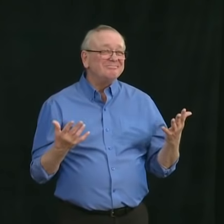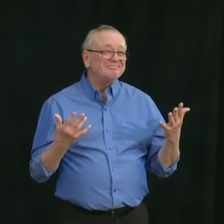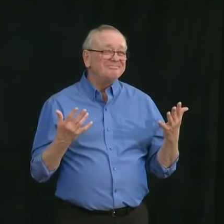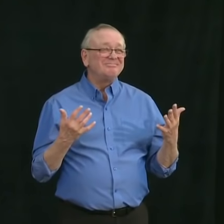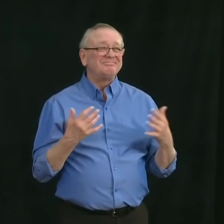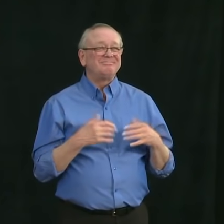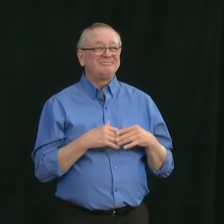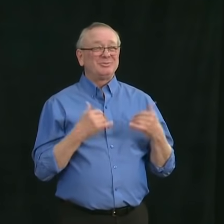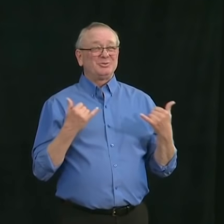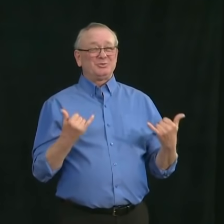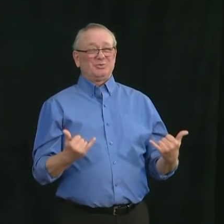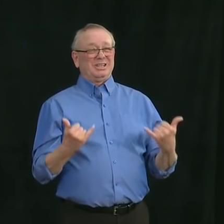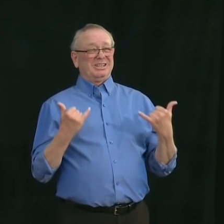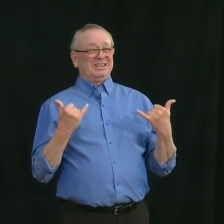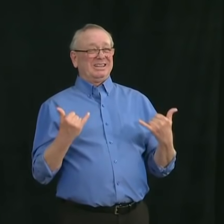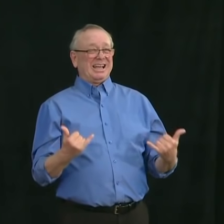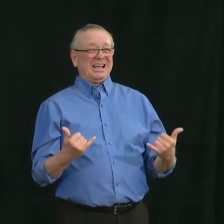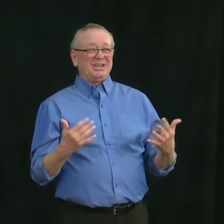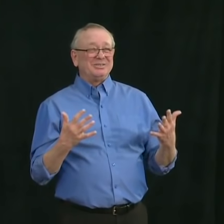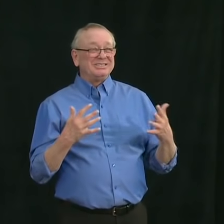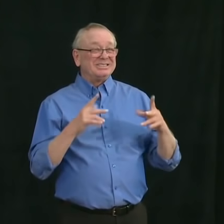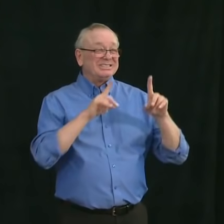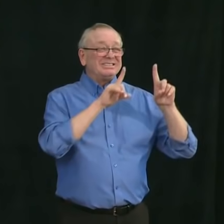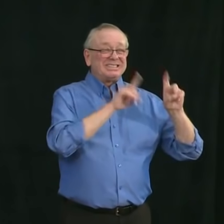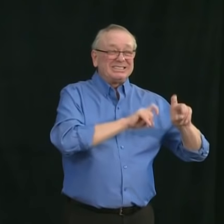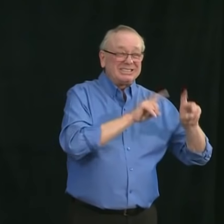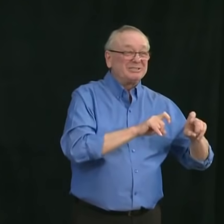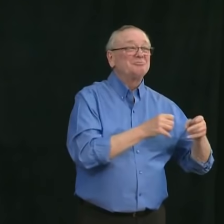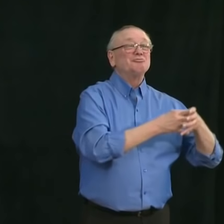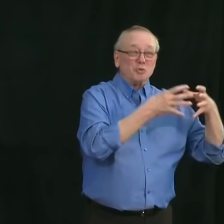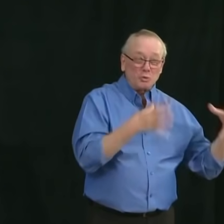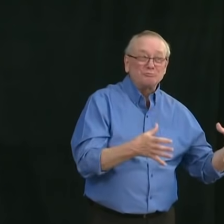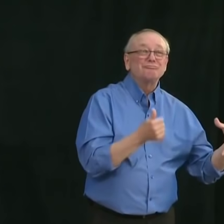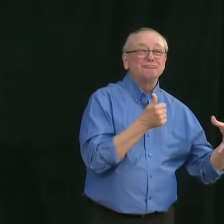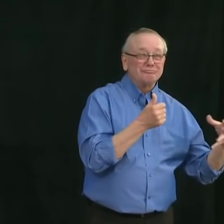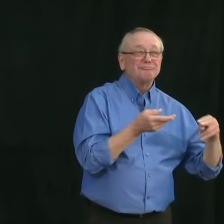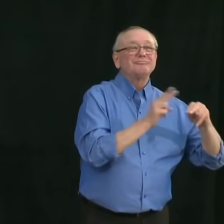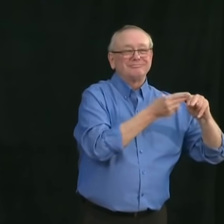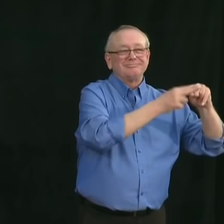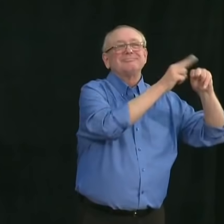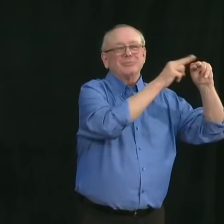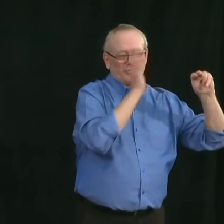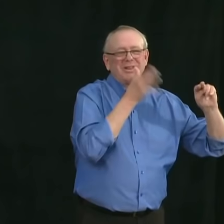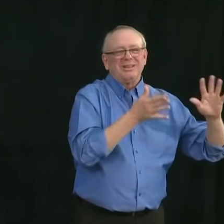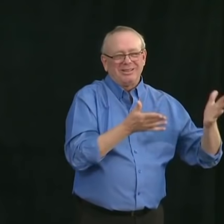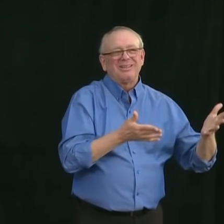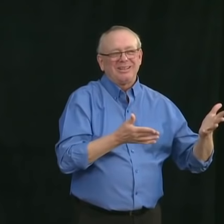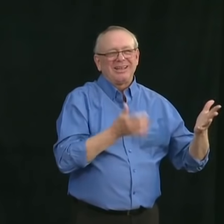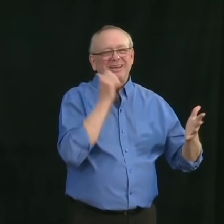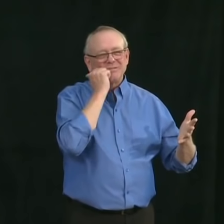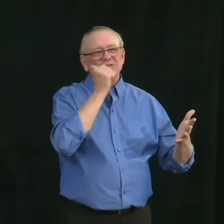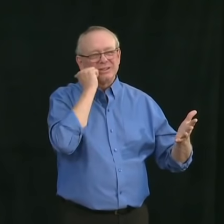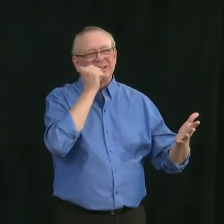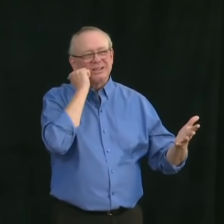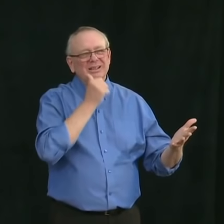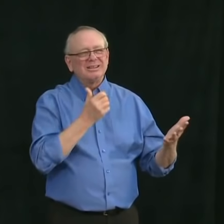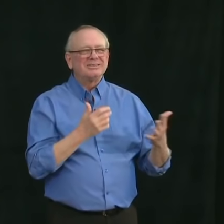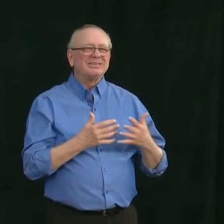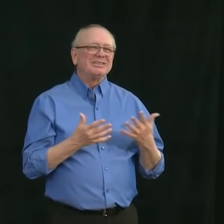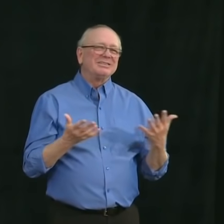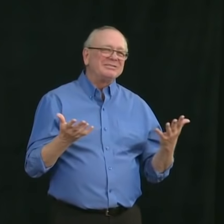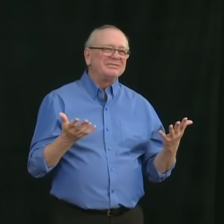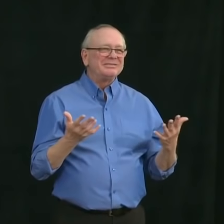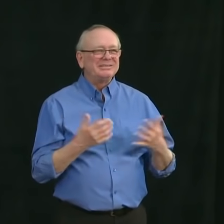in addition to our expanded testing, we also do have a higher number of new cases per day than we had